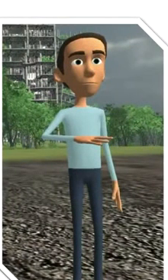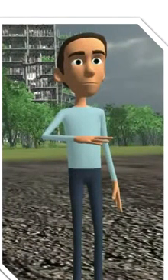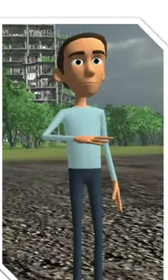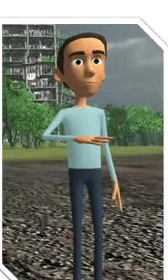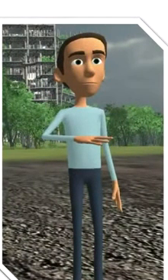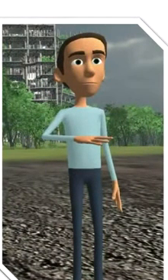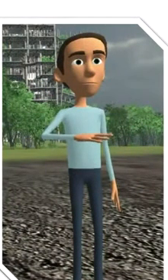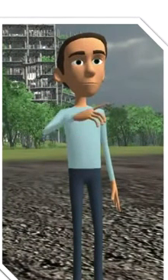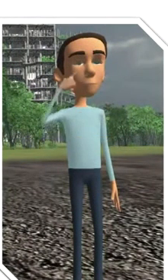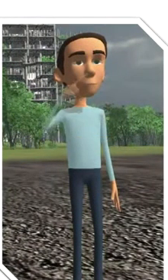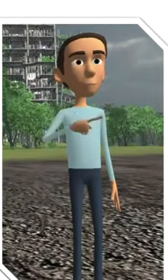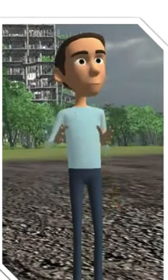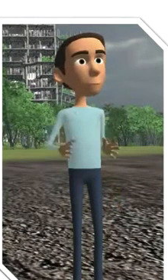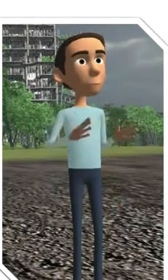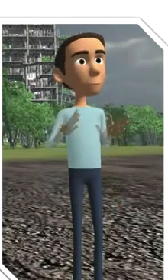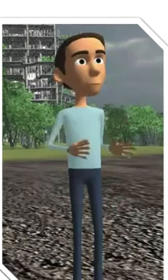So here's the result.